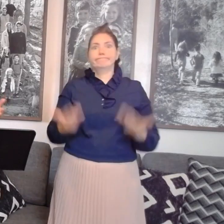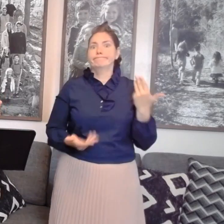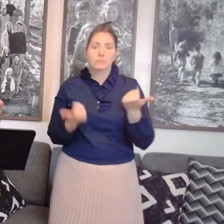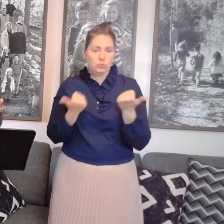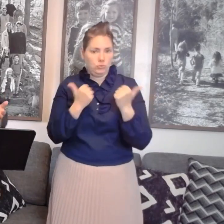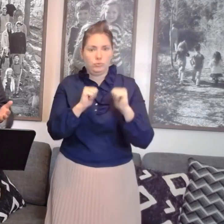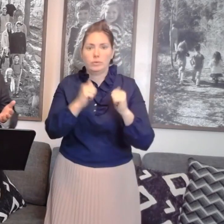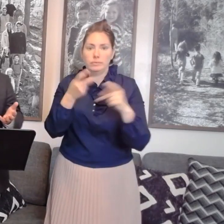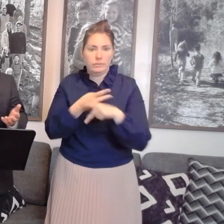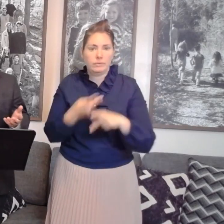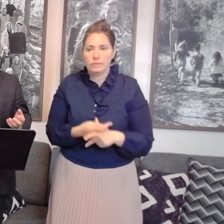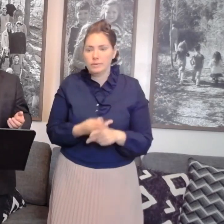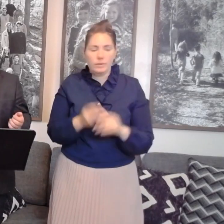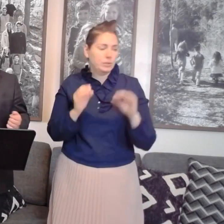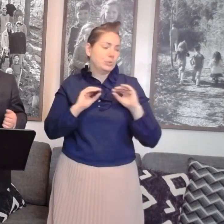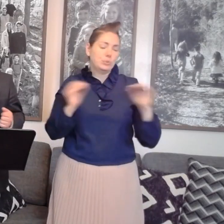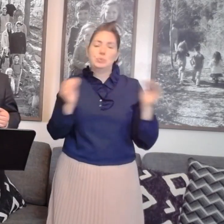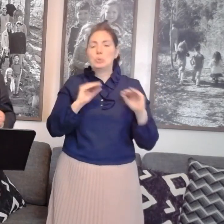Nobody knows